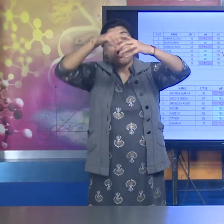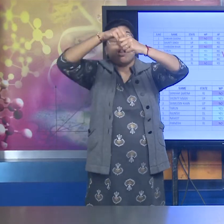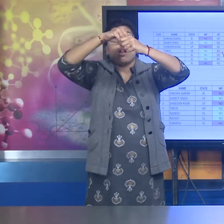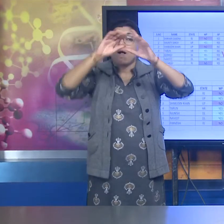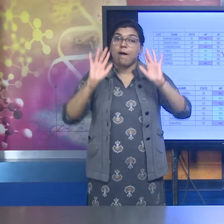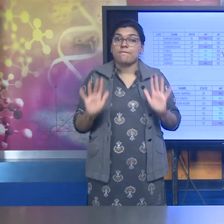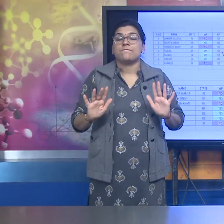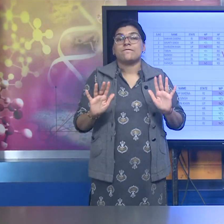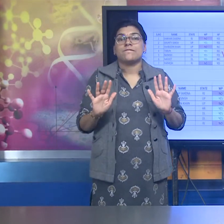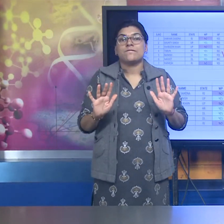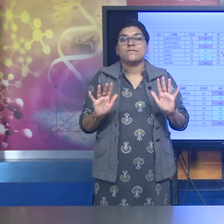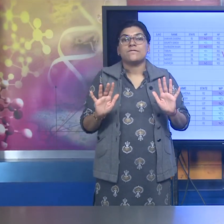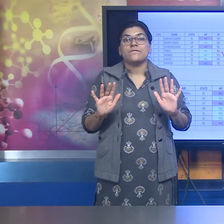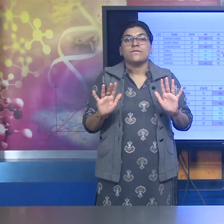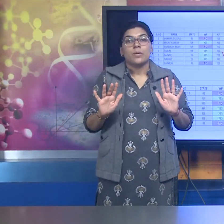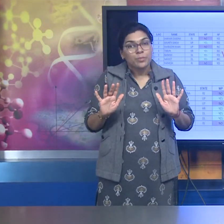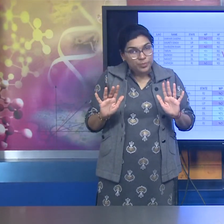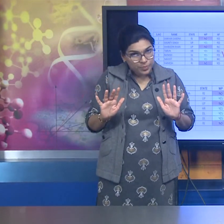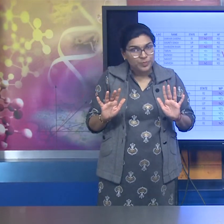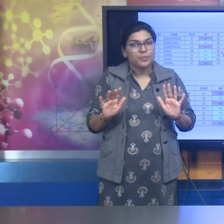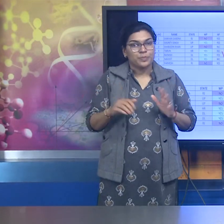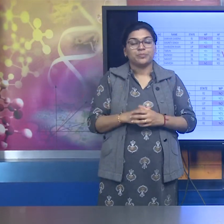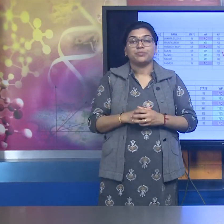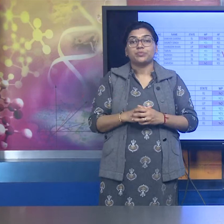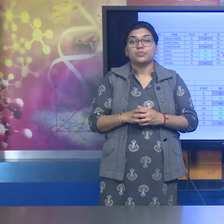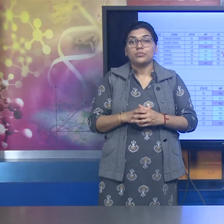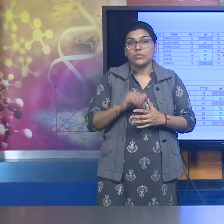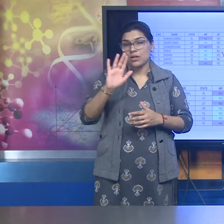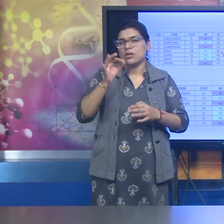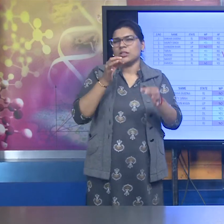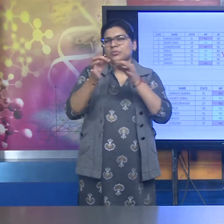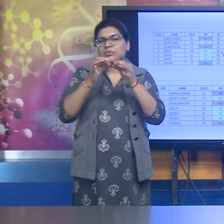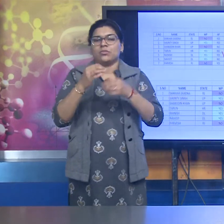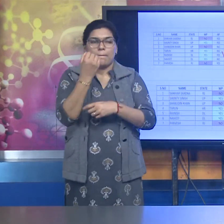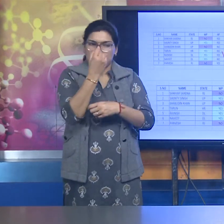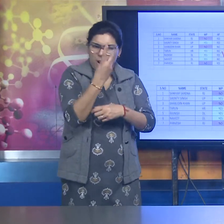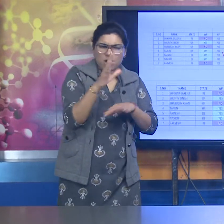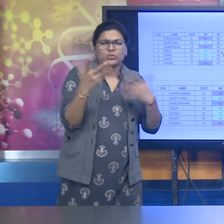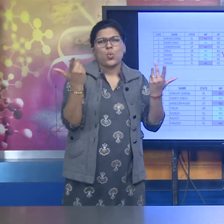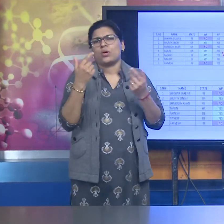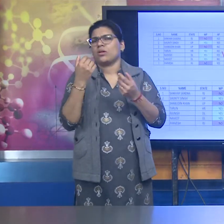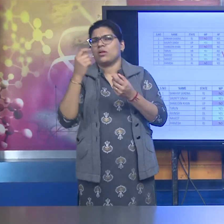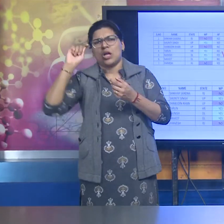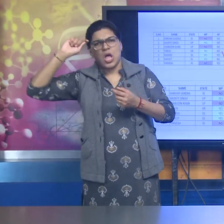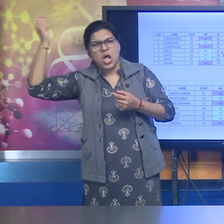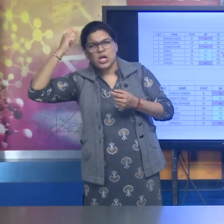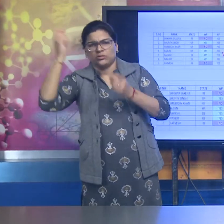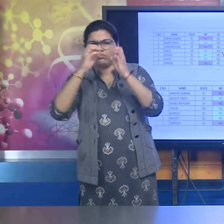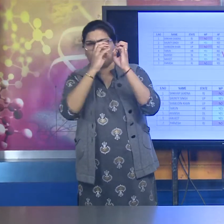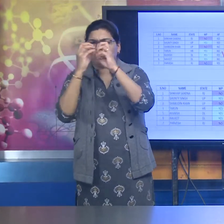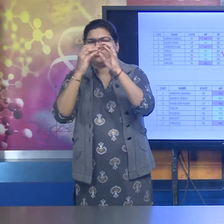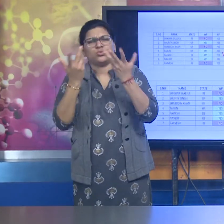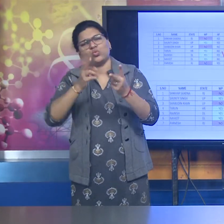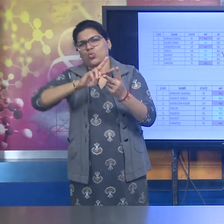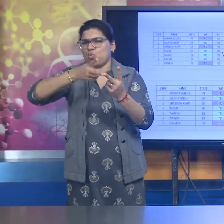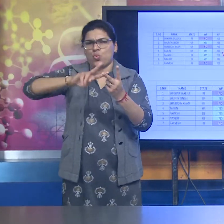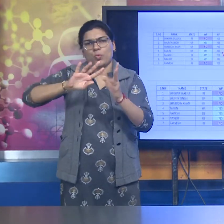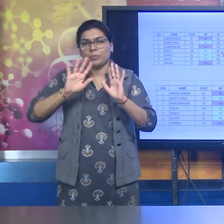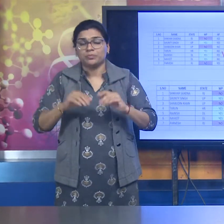the data and easily do the work. For example, in maths or in